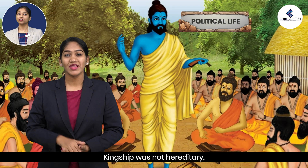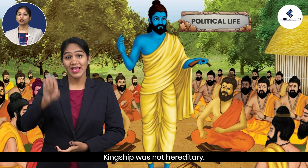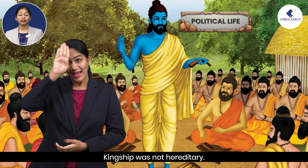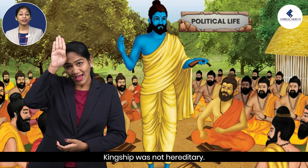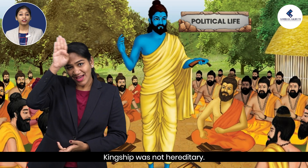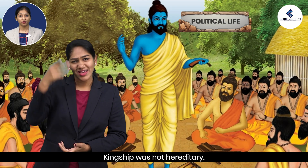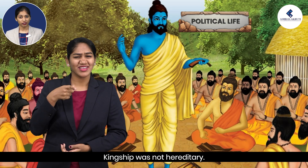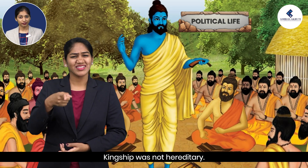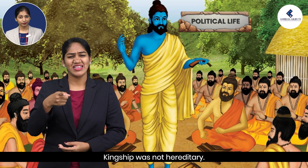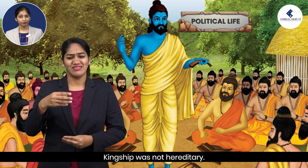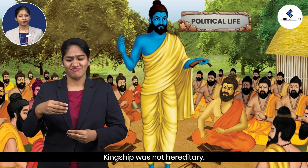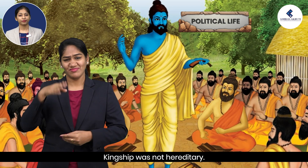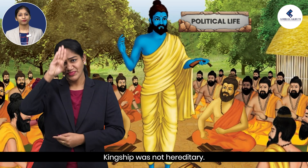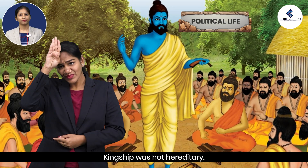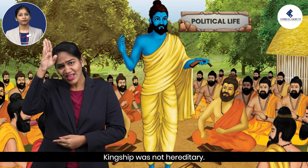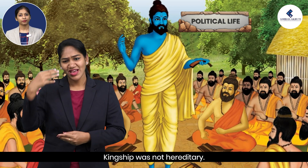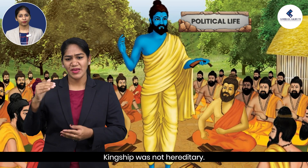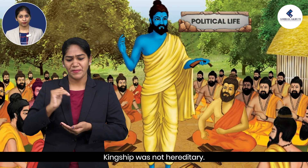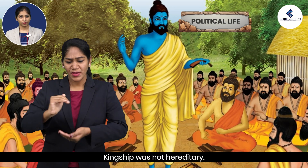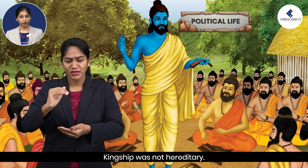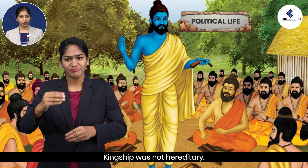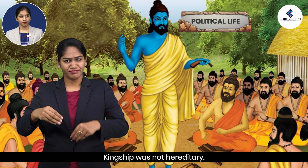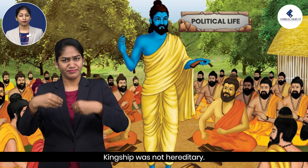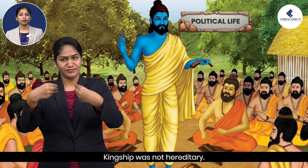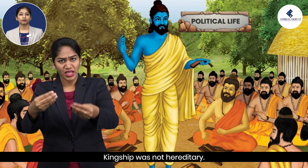Kingship was not hereditary.